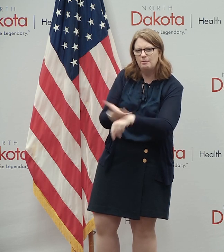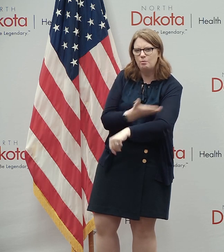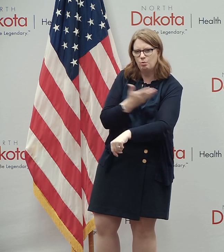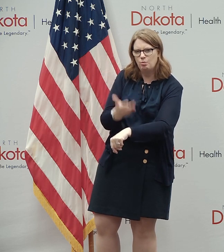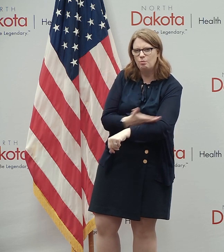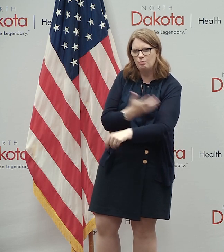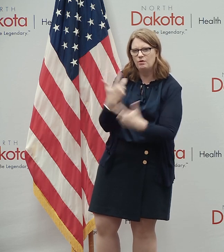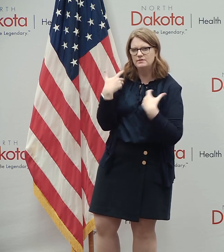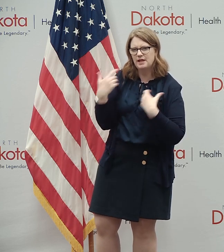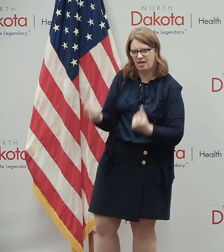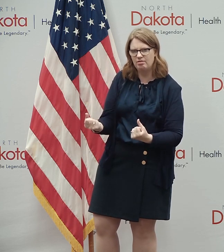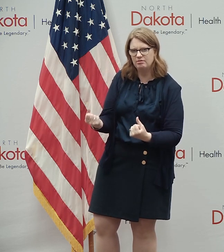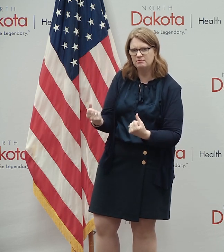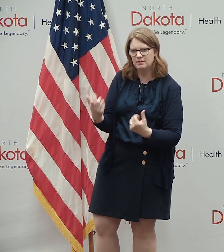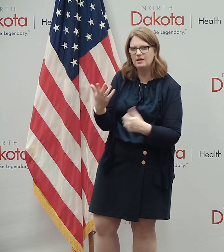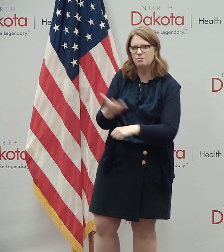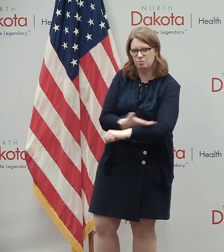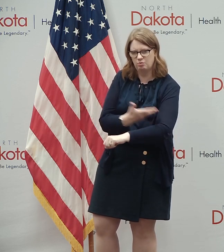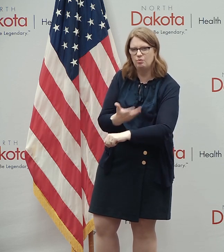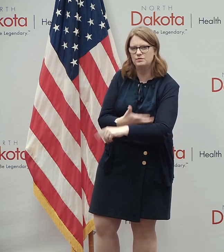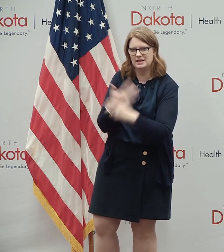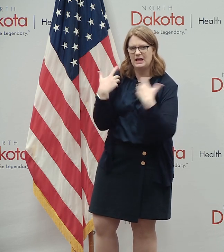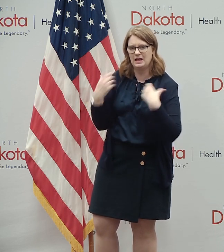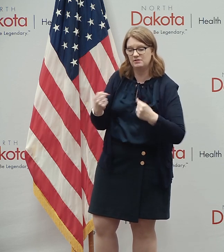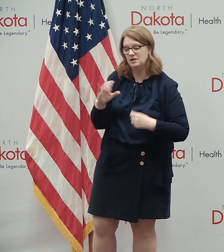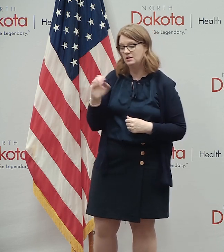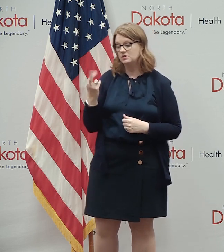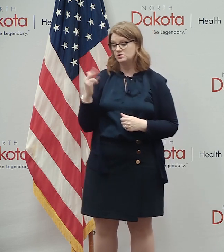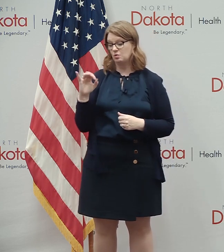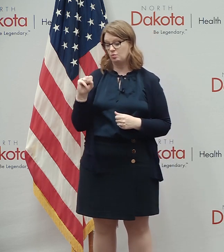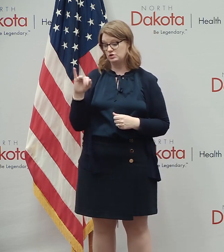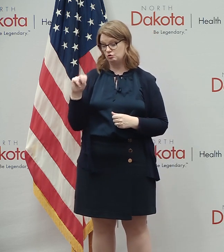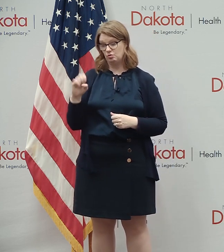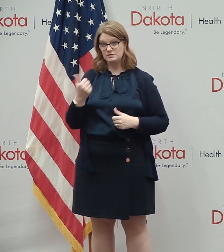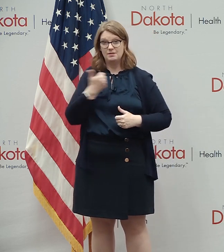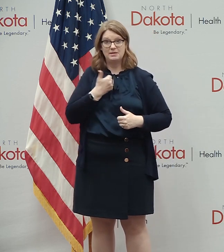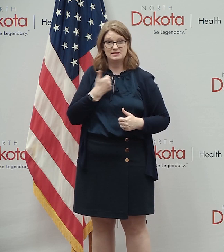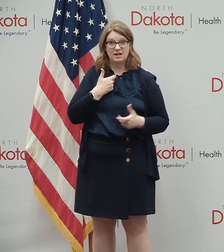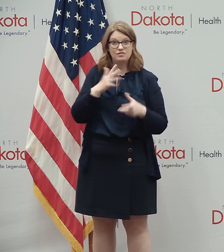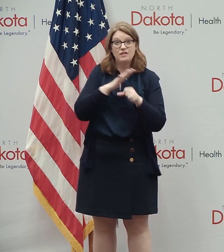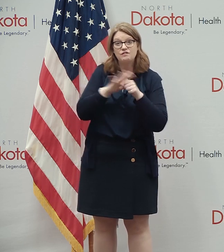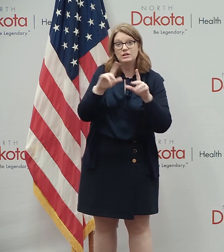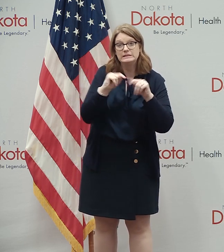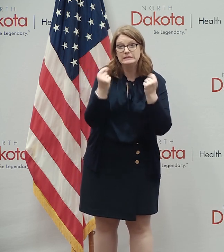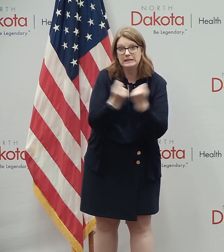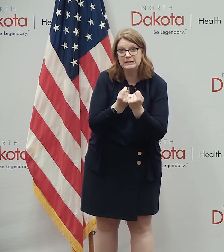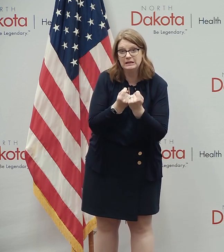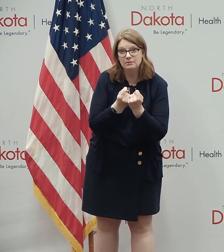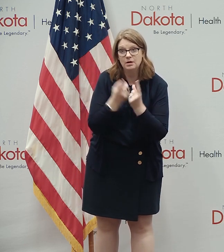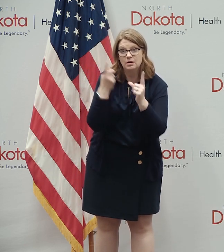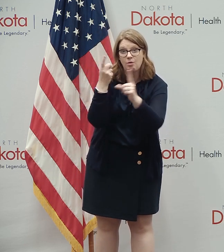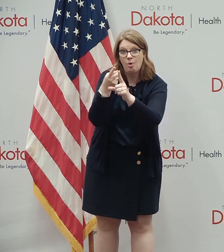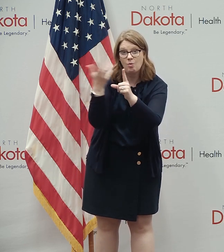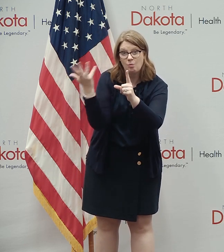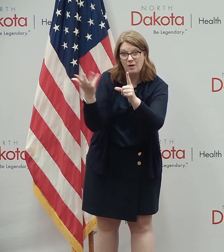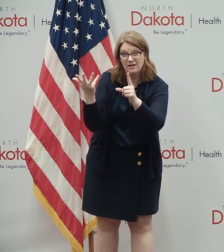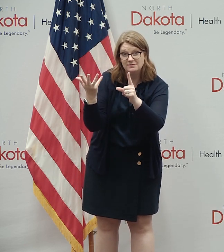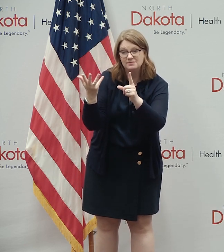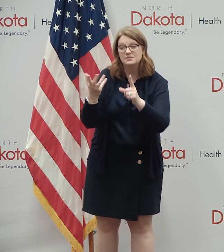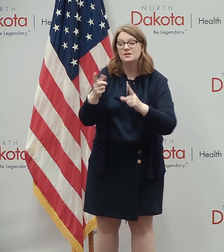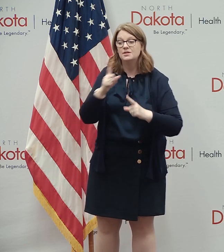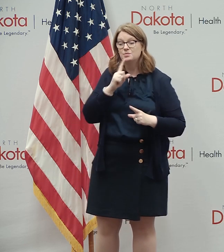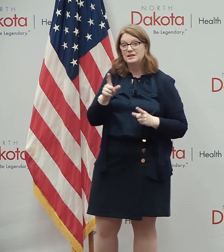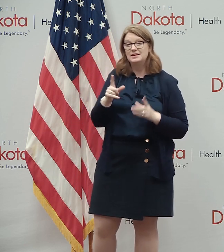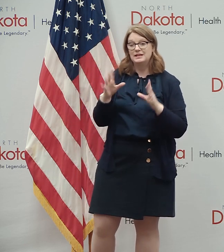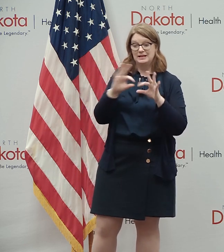And so Chris Jones, myself, and the entire team here are completely and totally committed to making sure that we